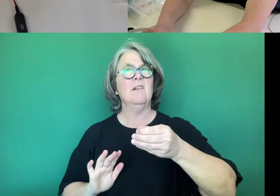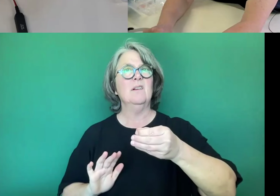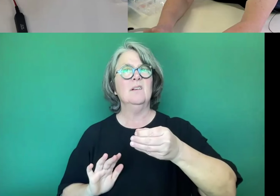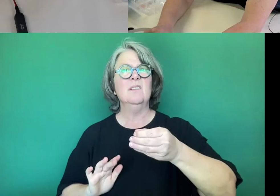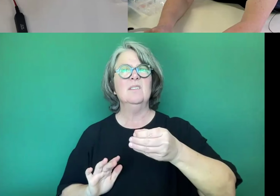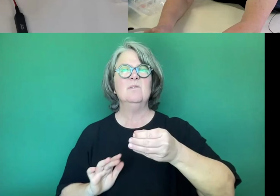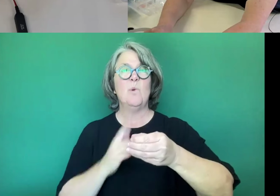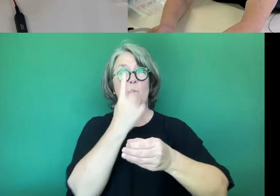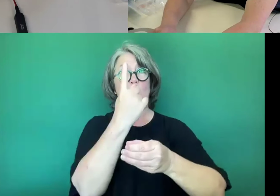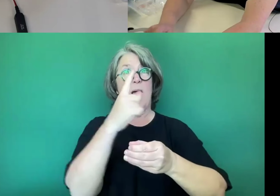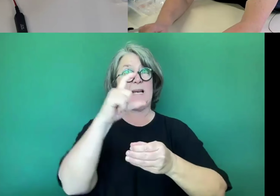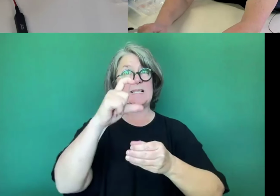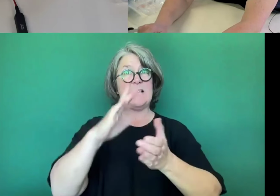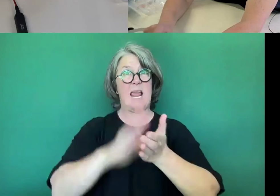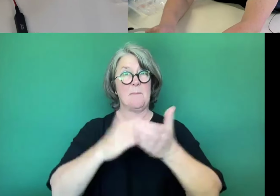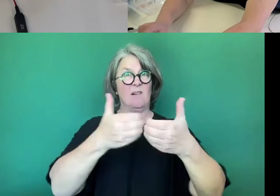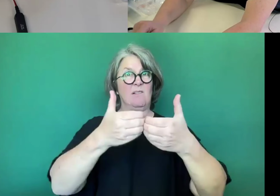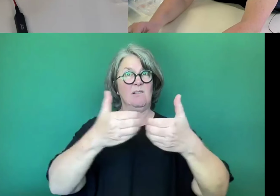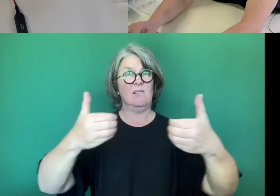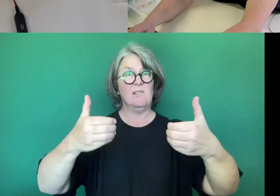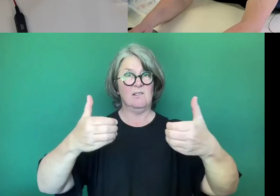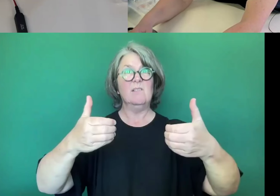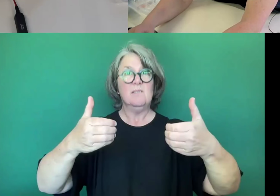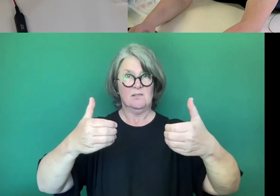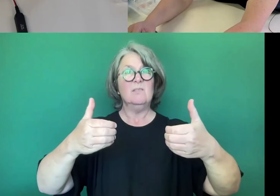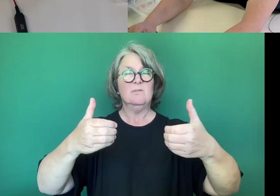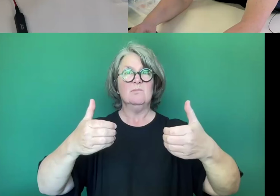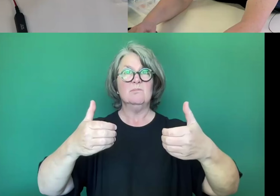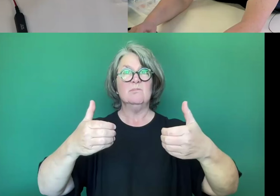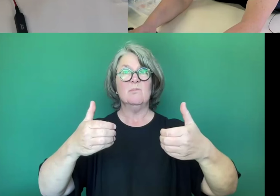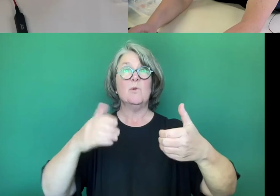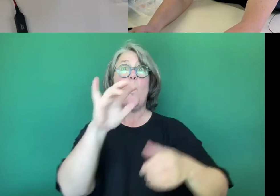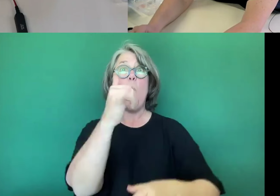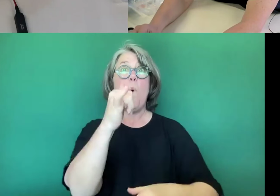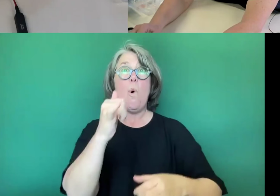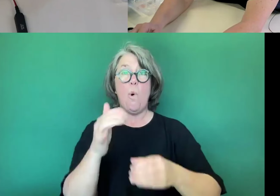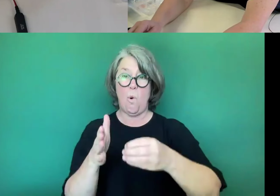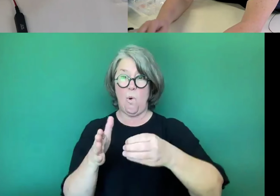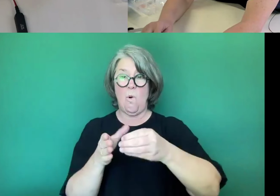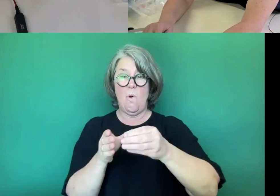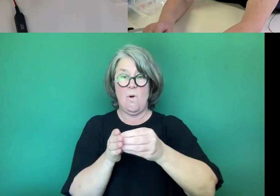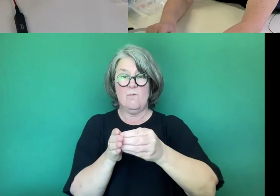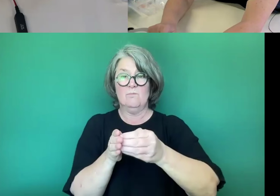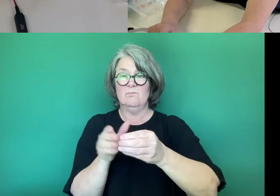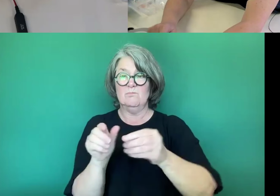1 centimetre apart or evenly from the ends. Tape's not sticking very well.